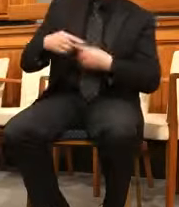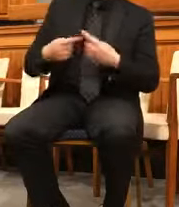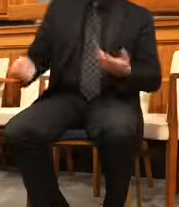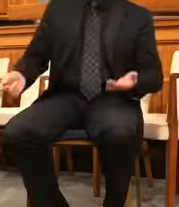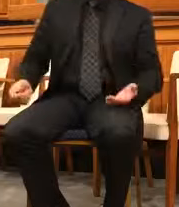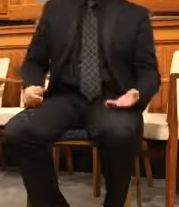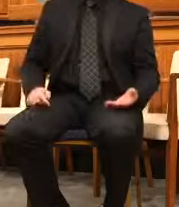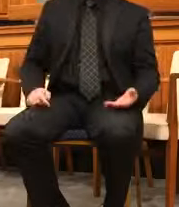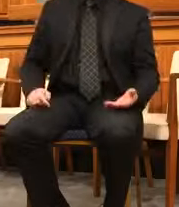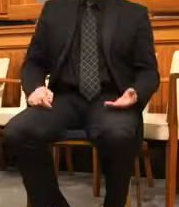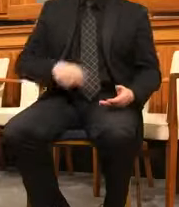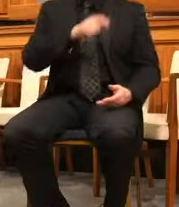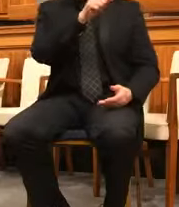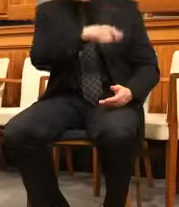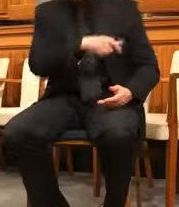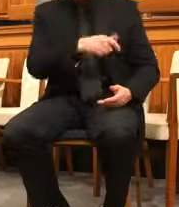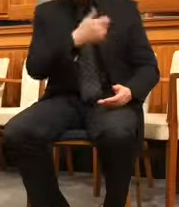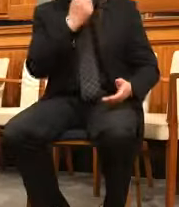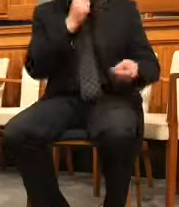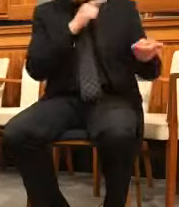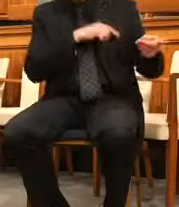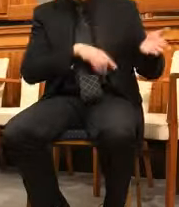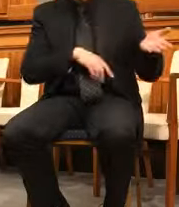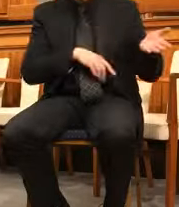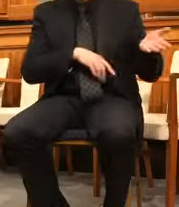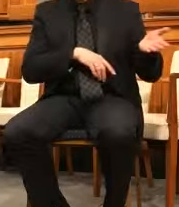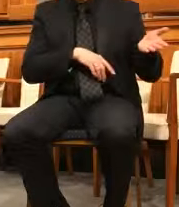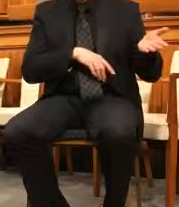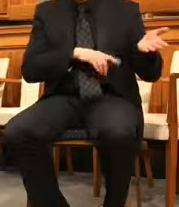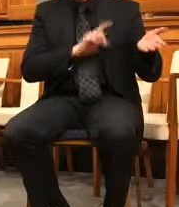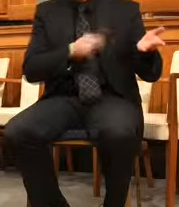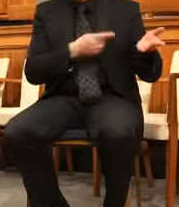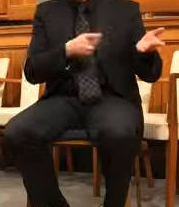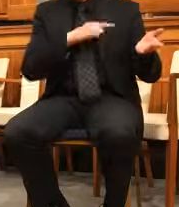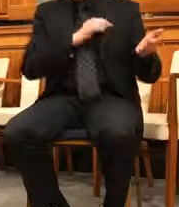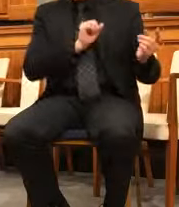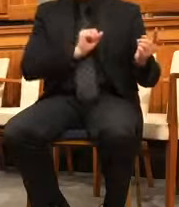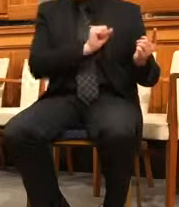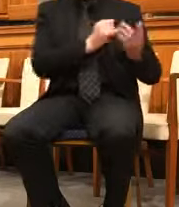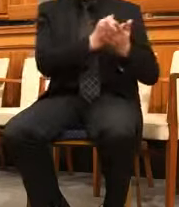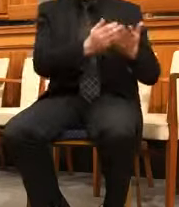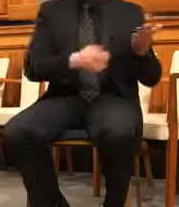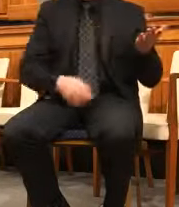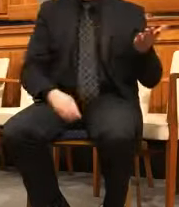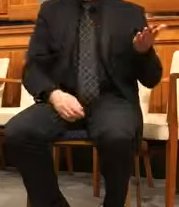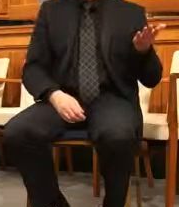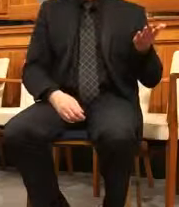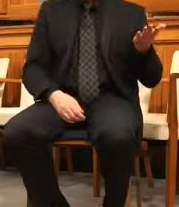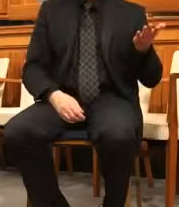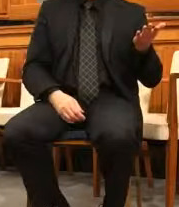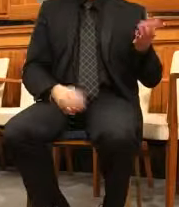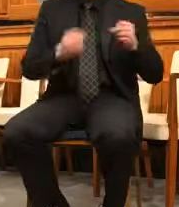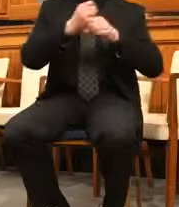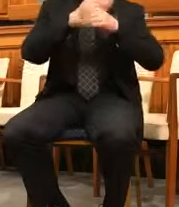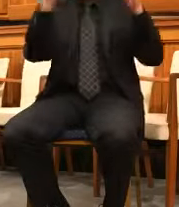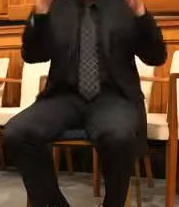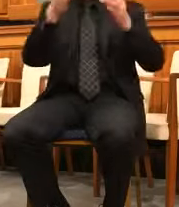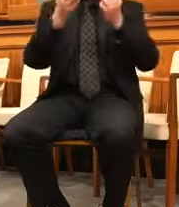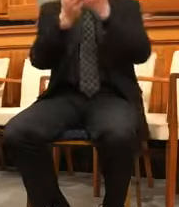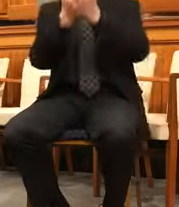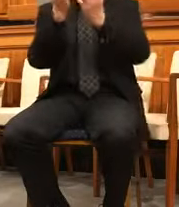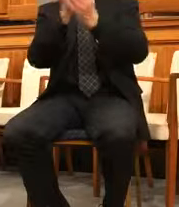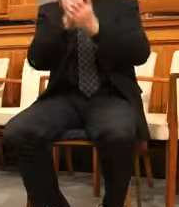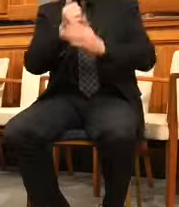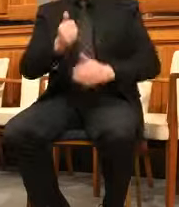being could have done it. He would have had his own sin. And the first few seconds of the agonies of